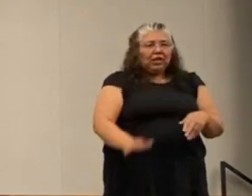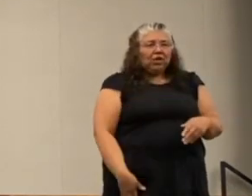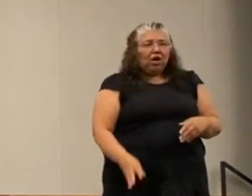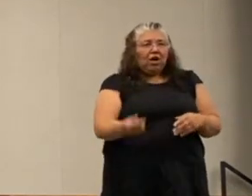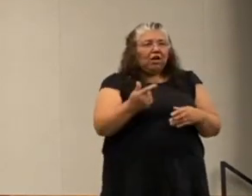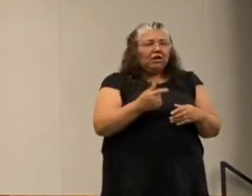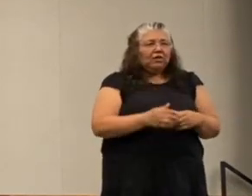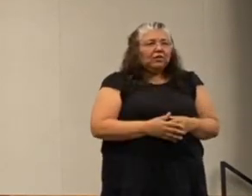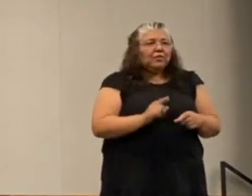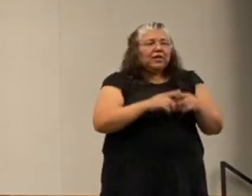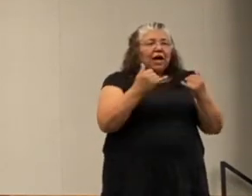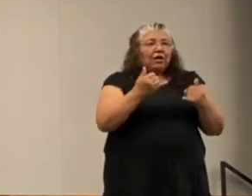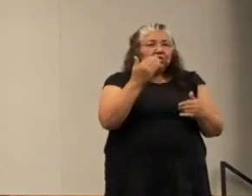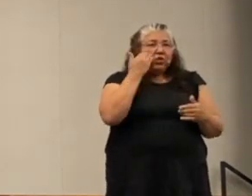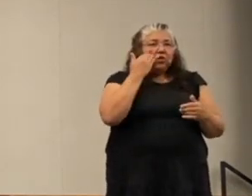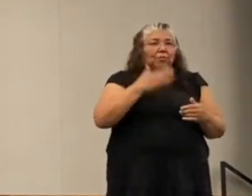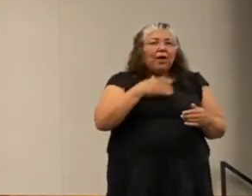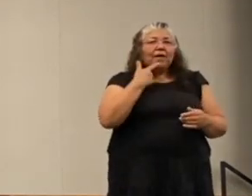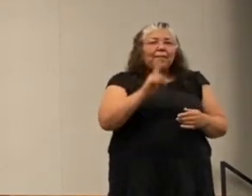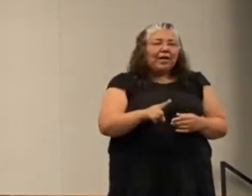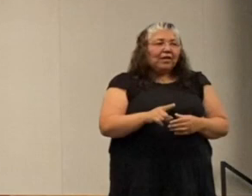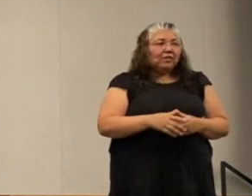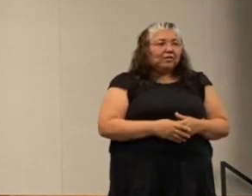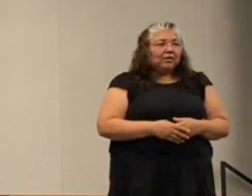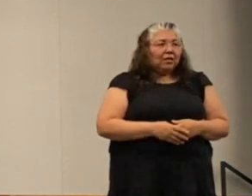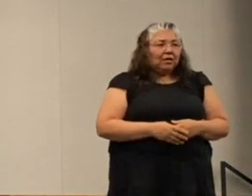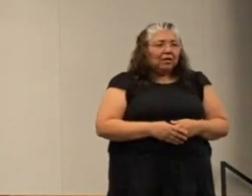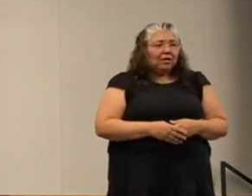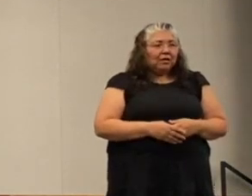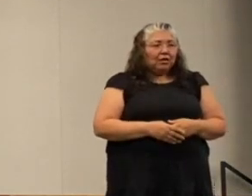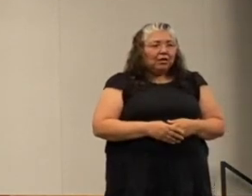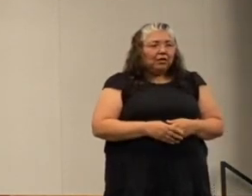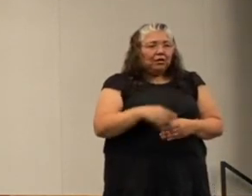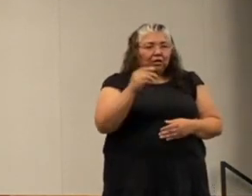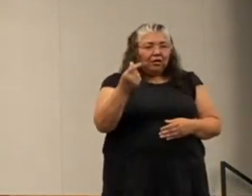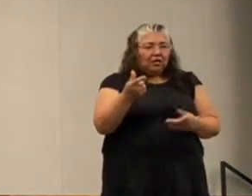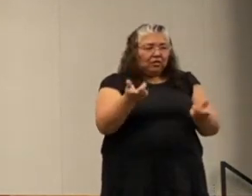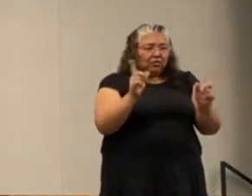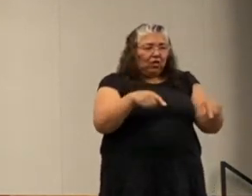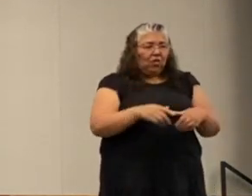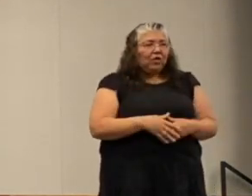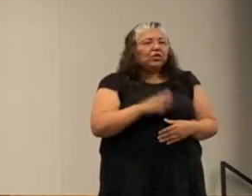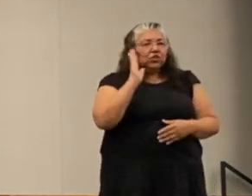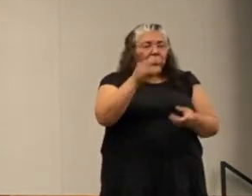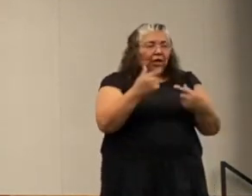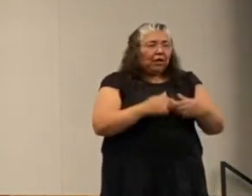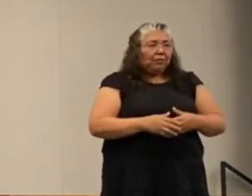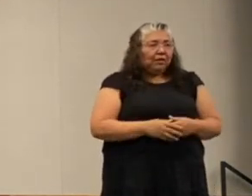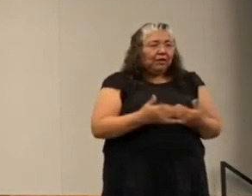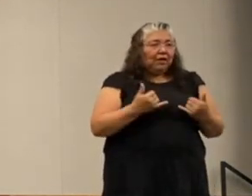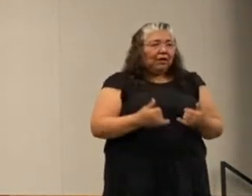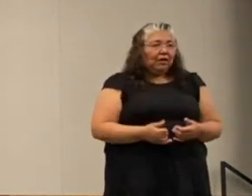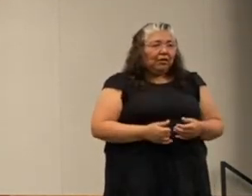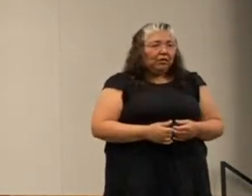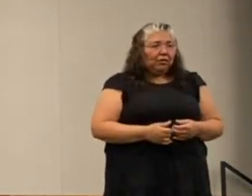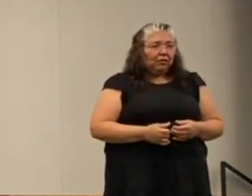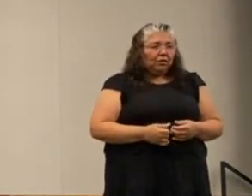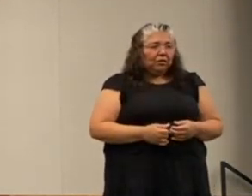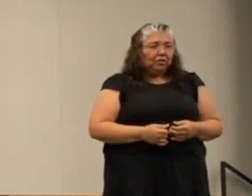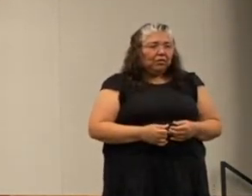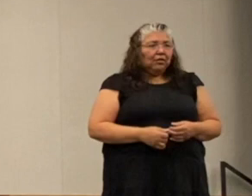there were, she knows my commands, right? My commands were, let's go. And she would come, right? Now it's like, hey,